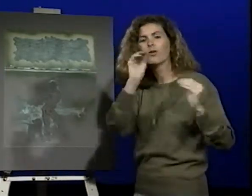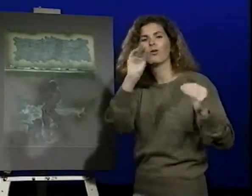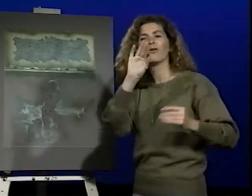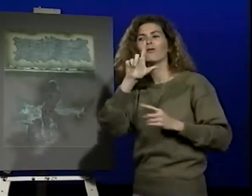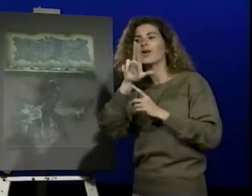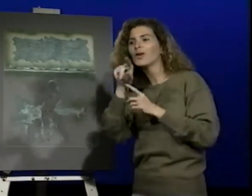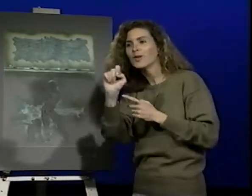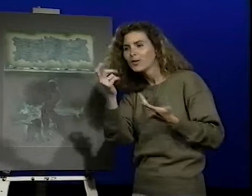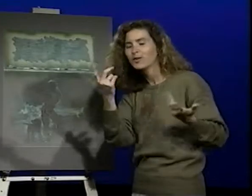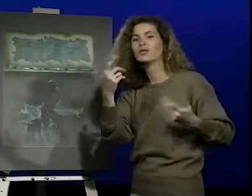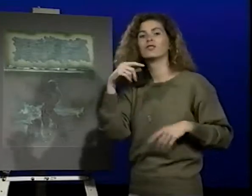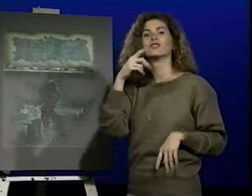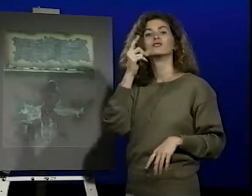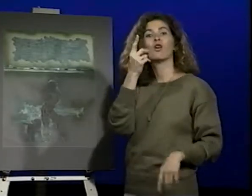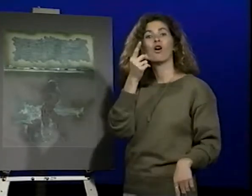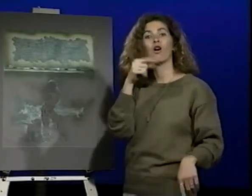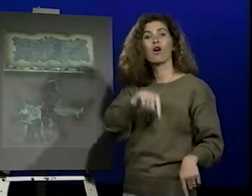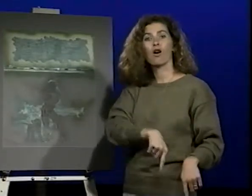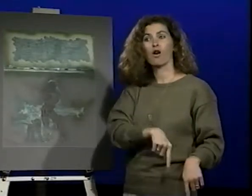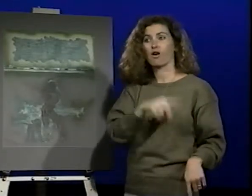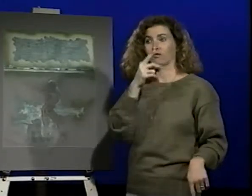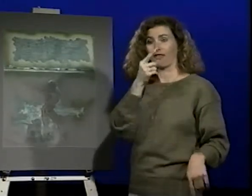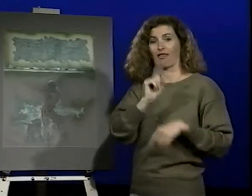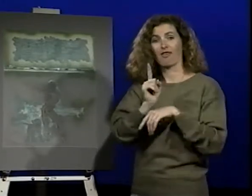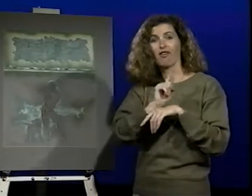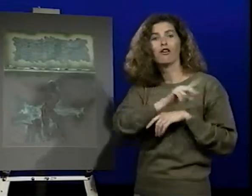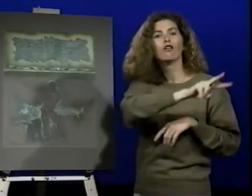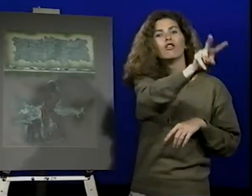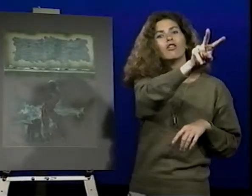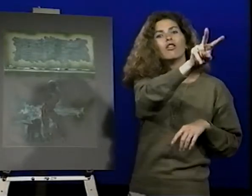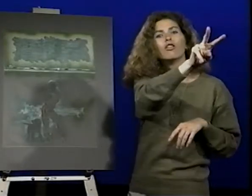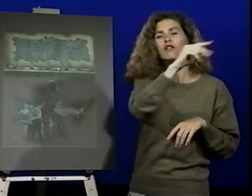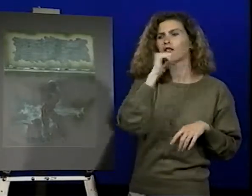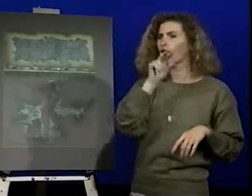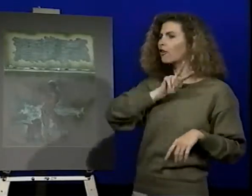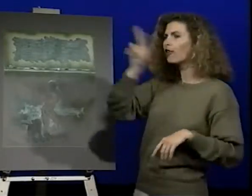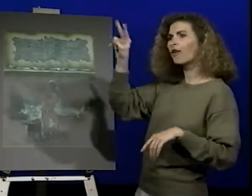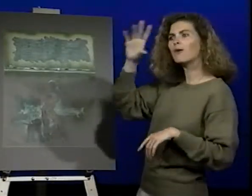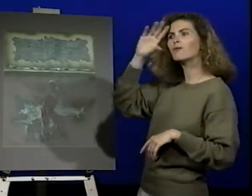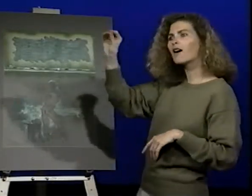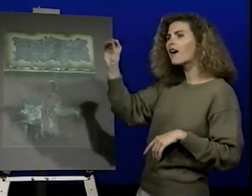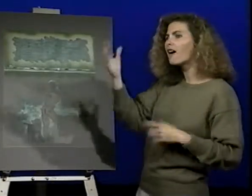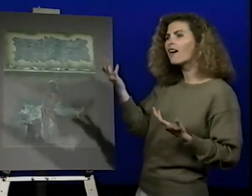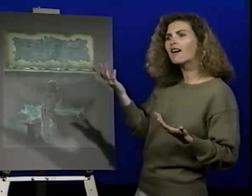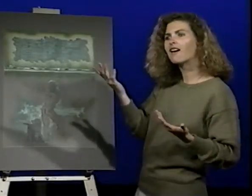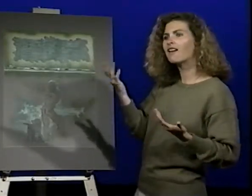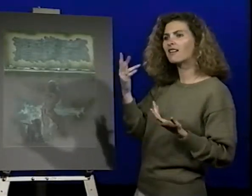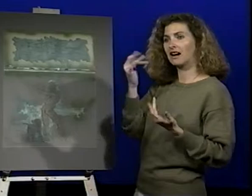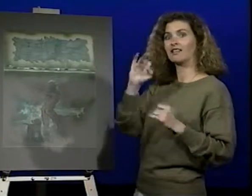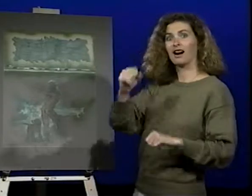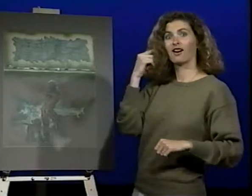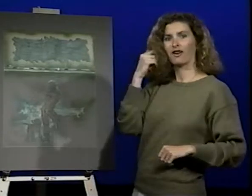trumpet. There's no flute. And then beside him, there's a dog, and the dog is looking off into the distance, not looking at the